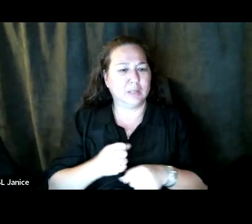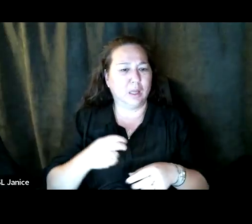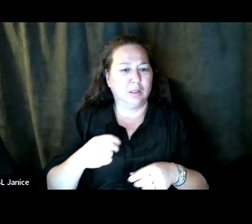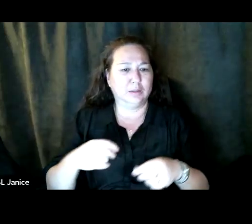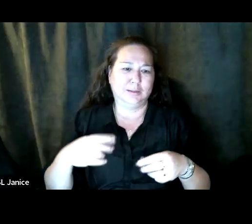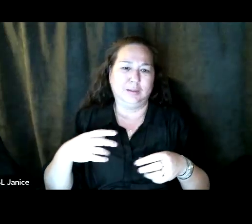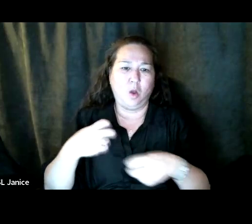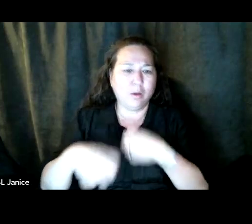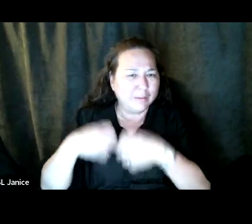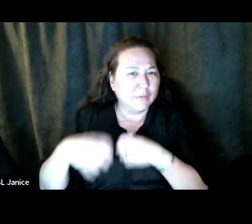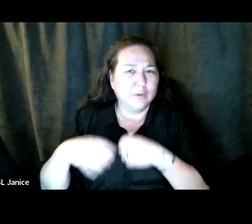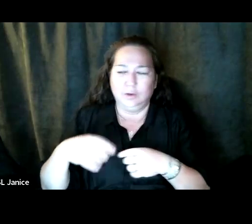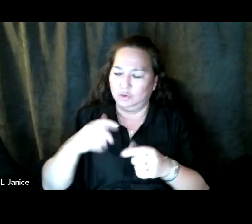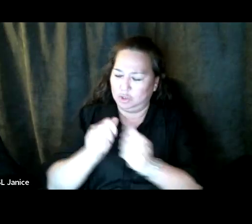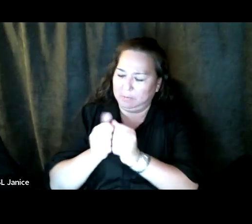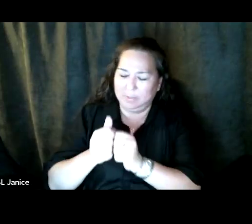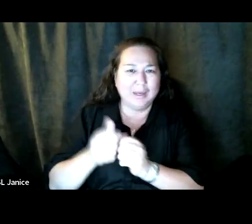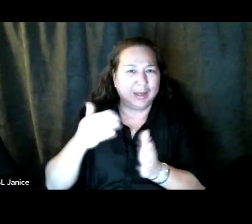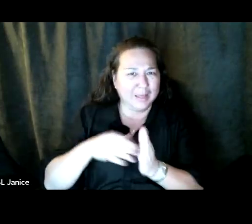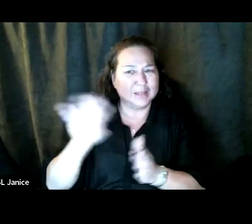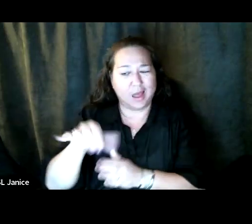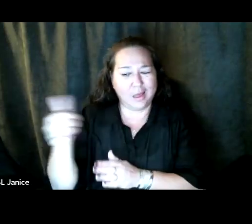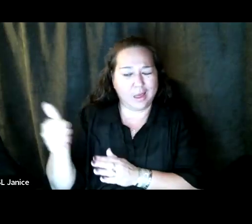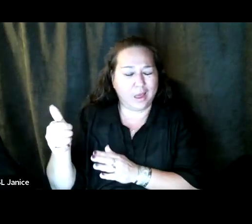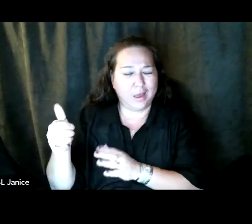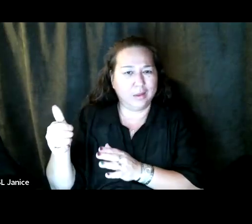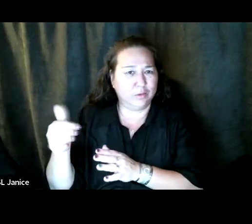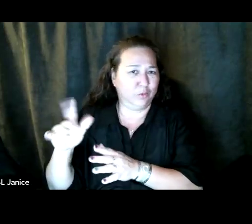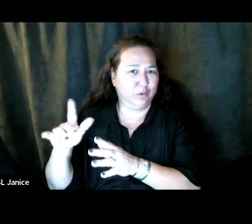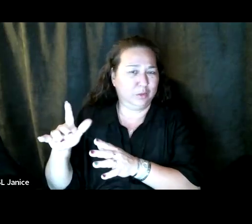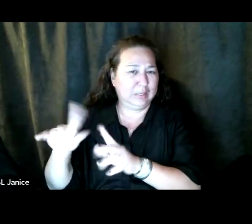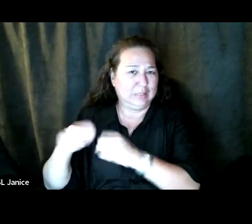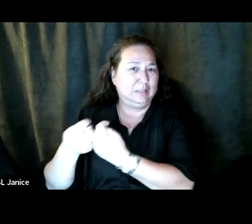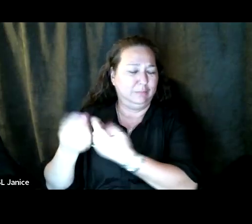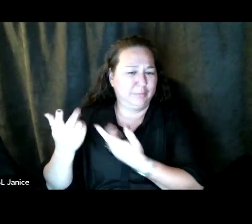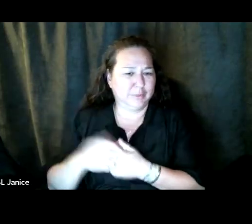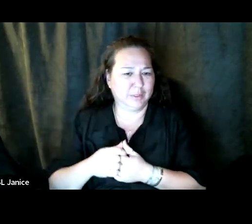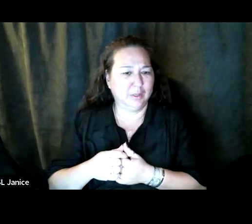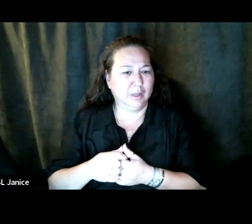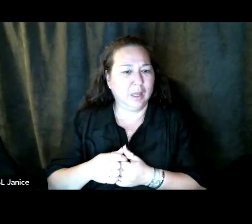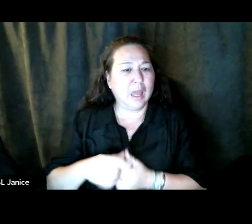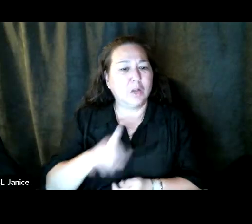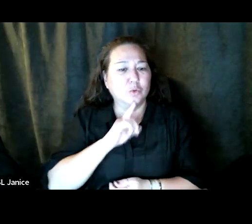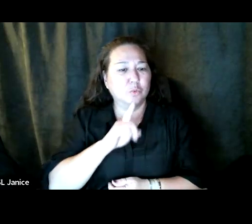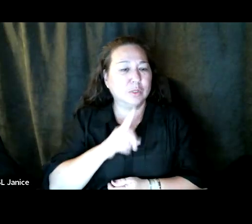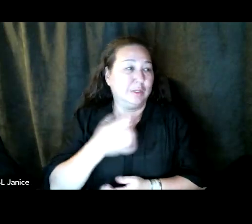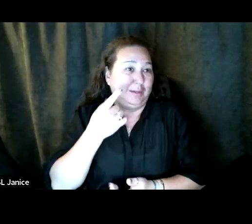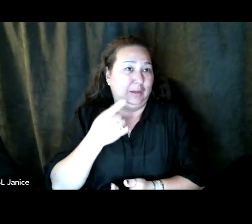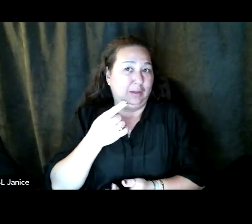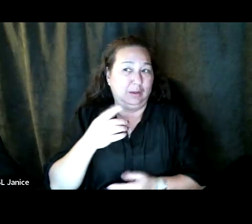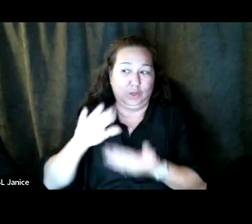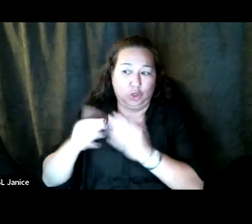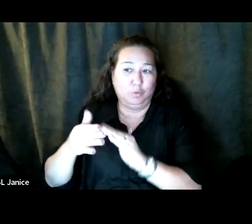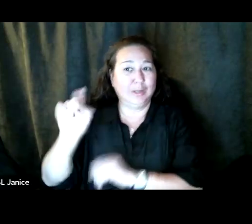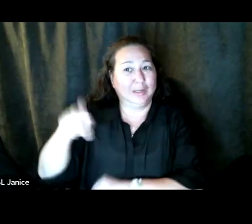nation. One thing that we need to understand is it will be for the community, and understand that for the community. And